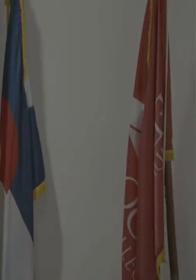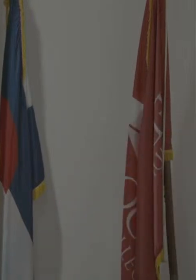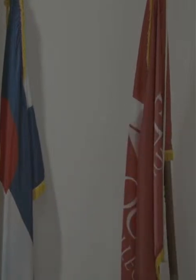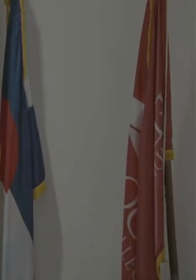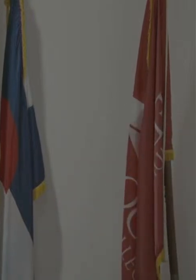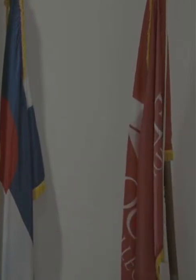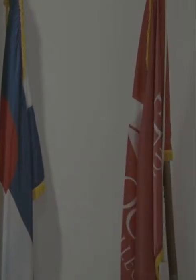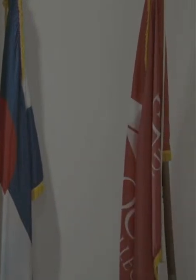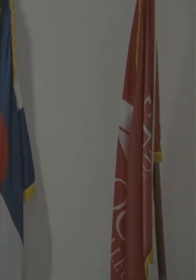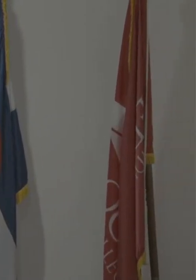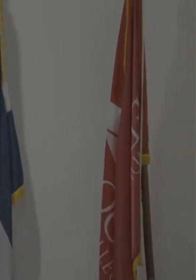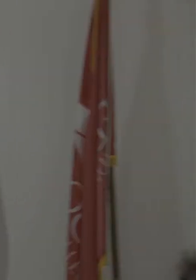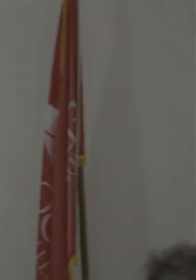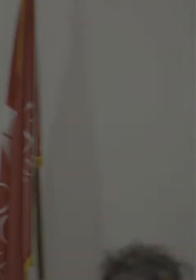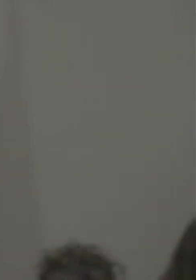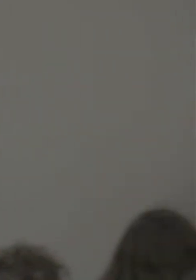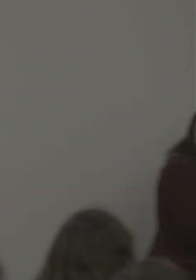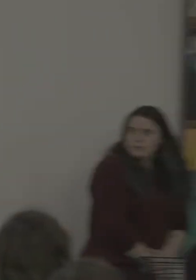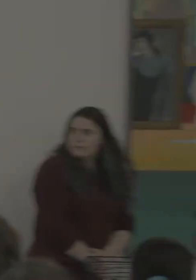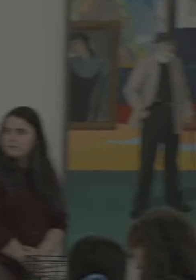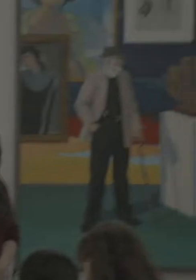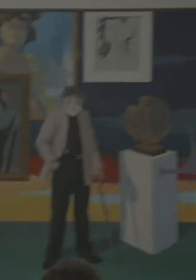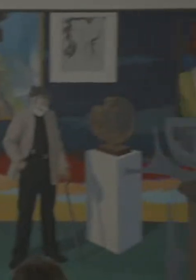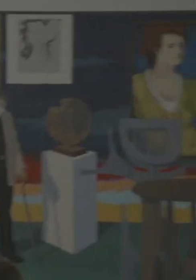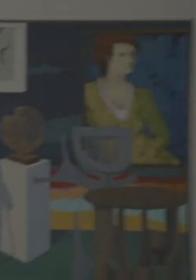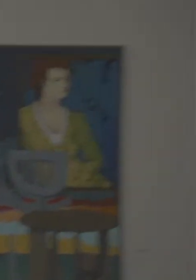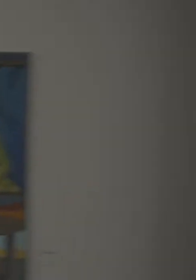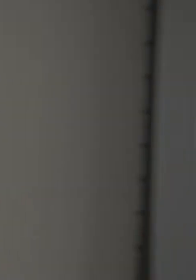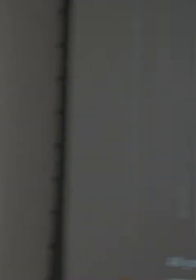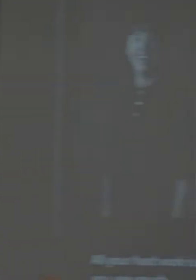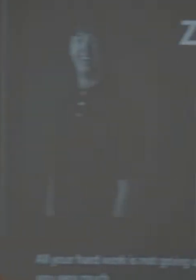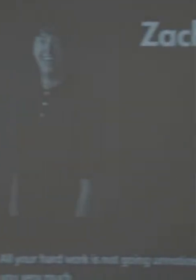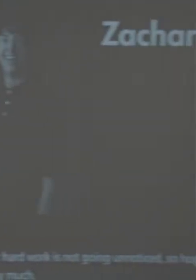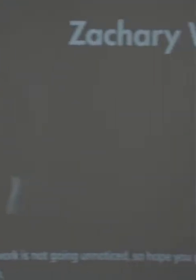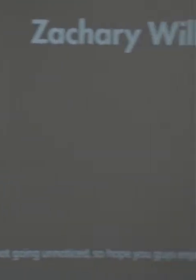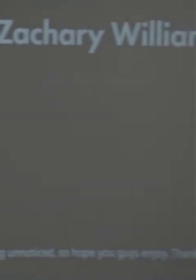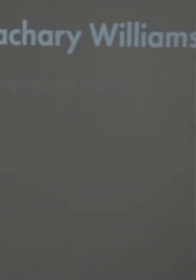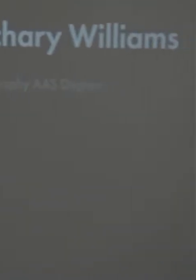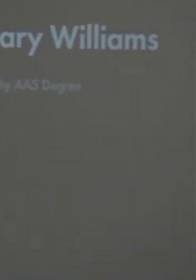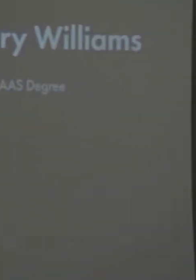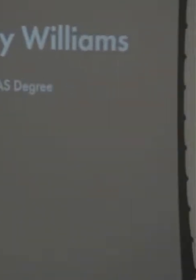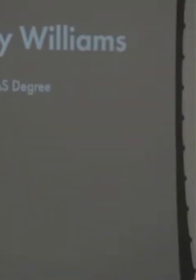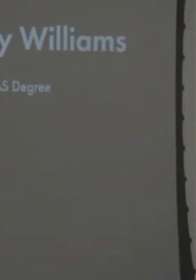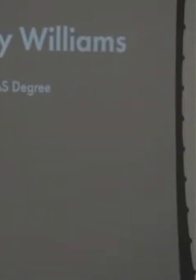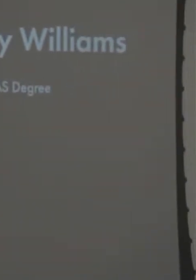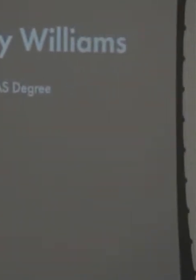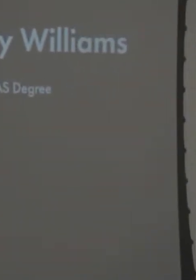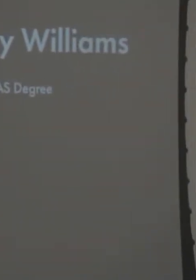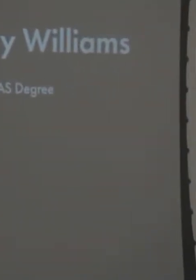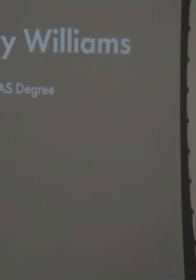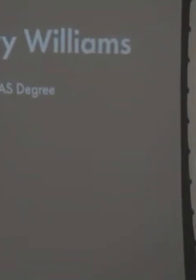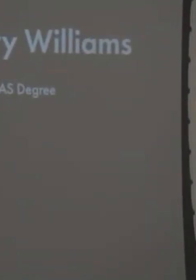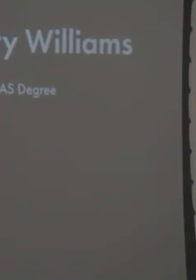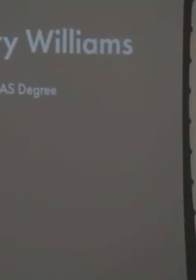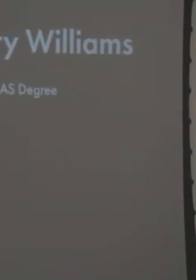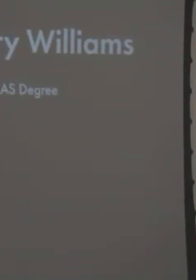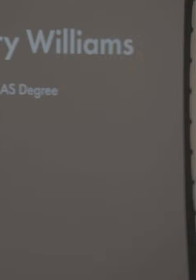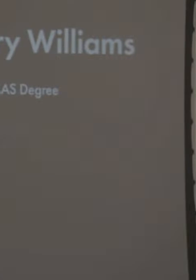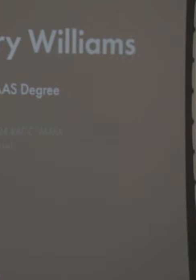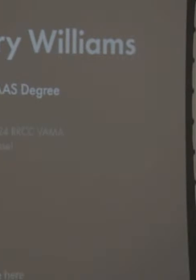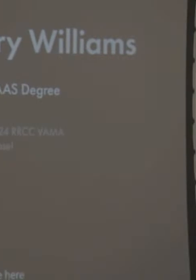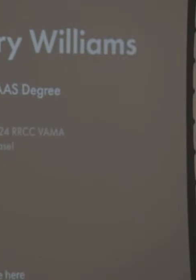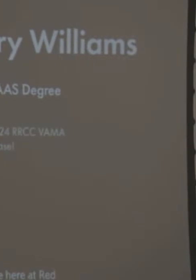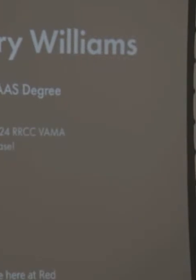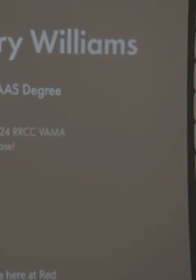Hey there. I'm Zachary Williams, and I'm a proud graduate of the Videography AAS degree here at Red